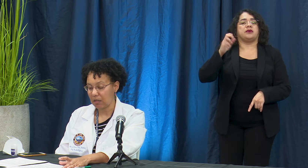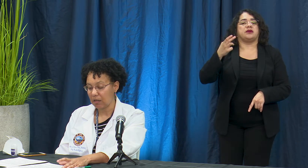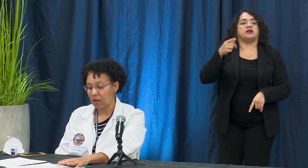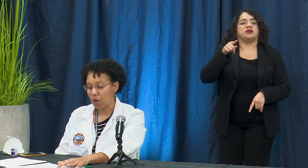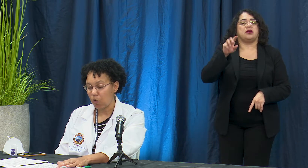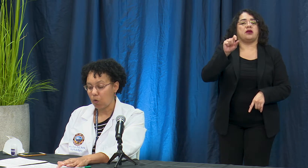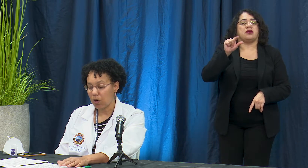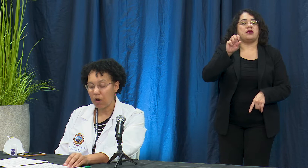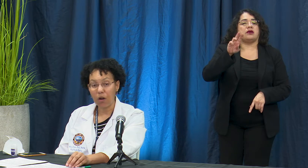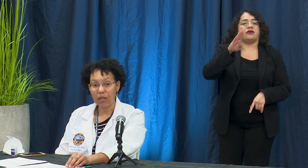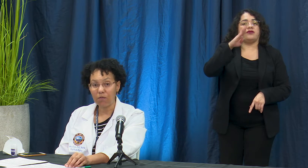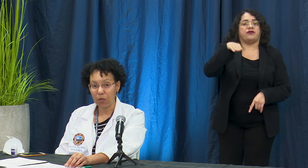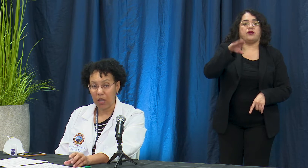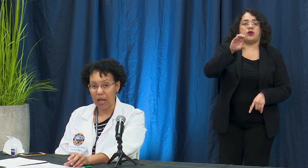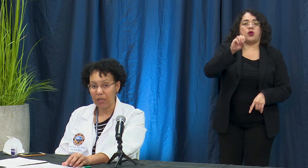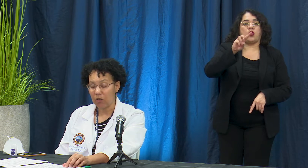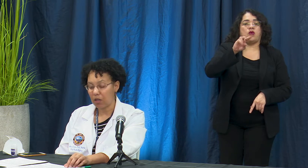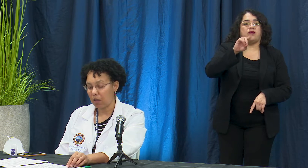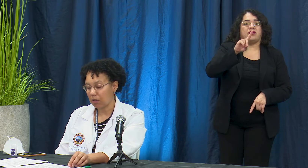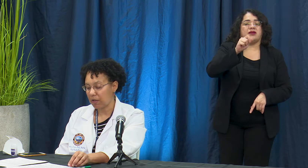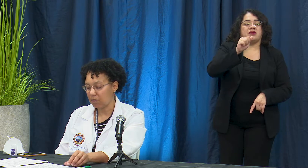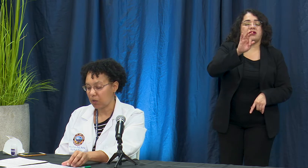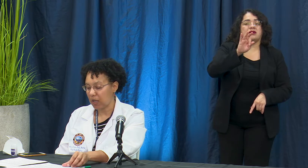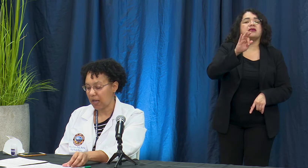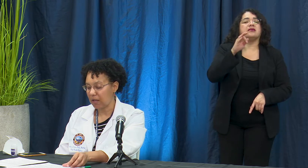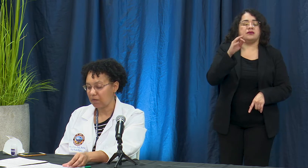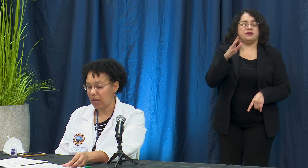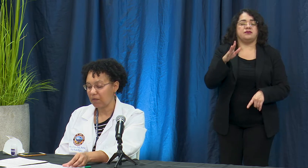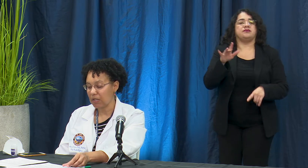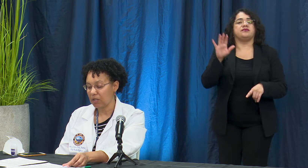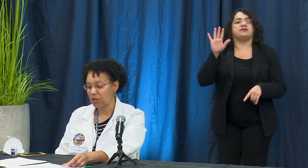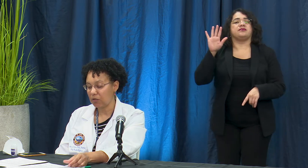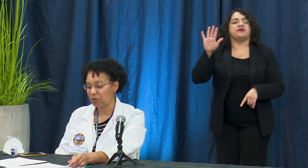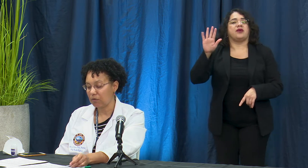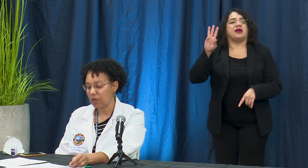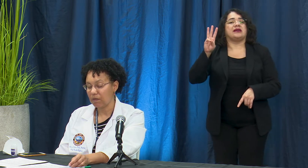longbeach.gov/COVID-19, or our info line. You can call our info line at